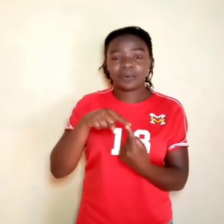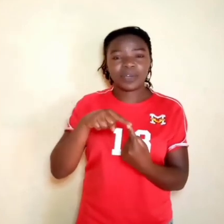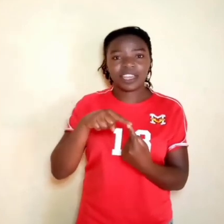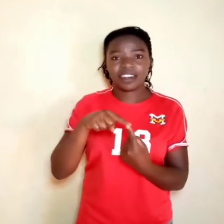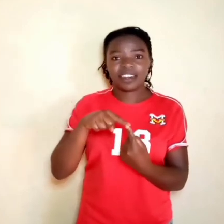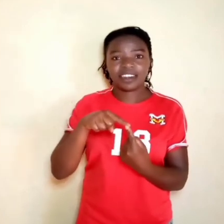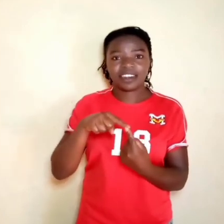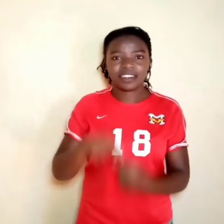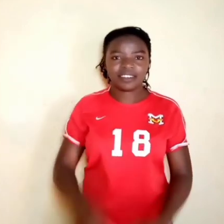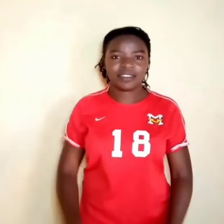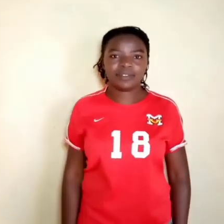When.